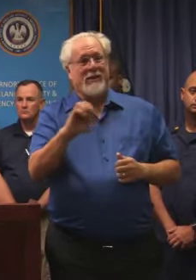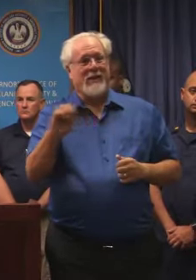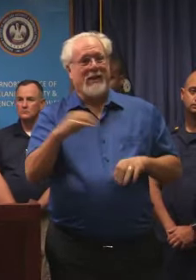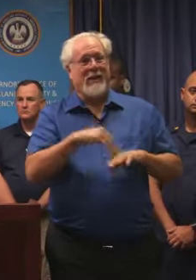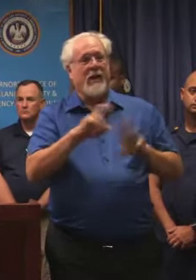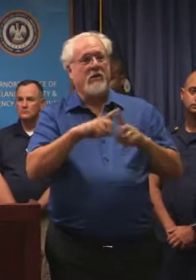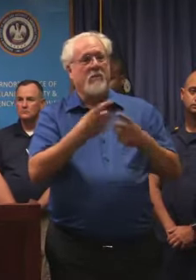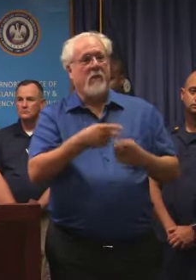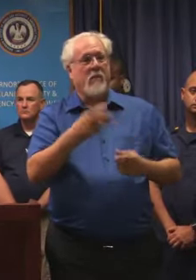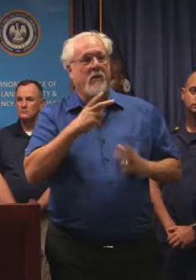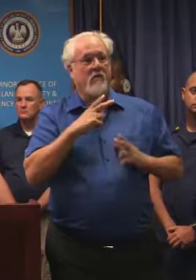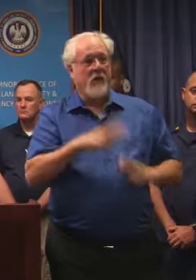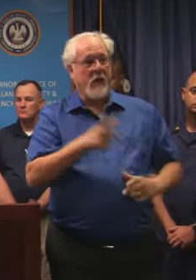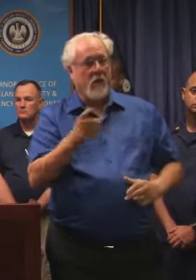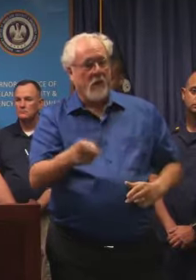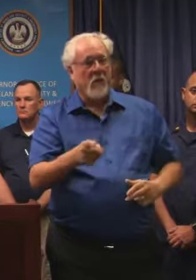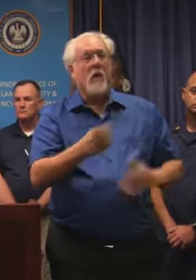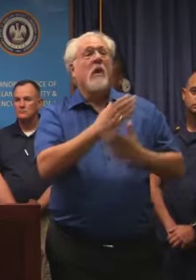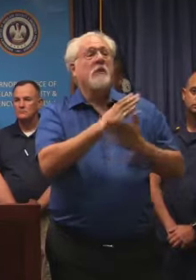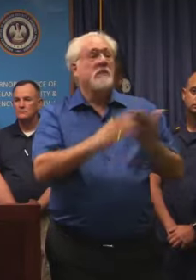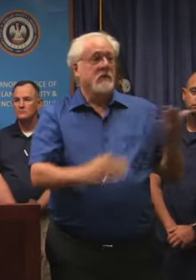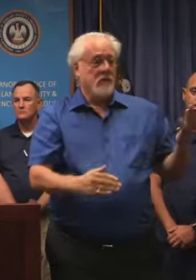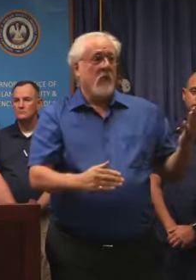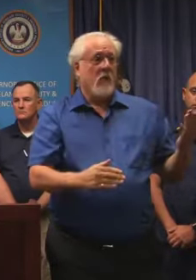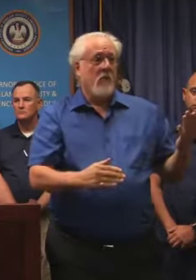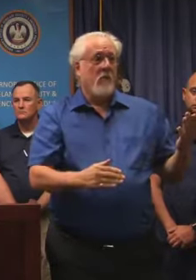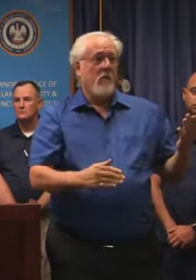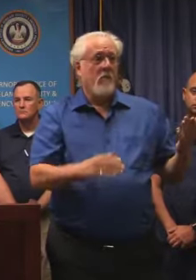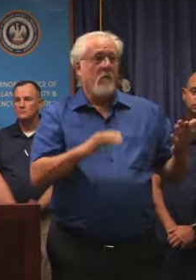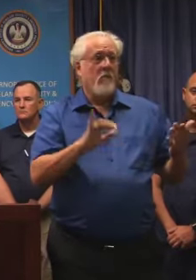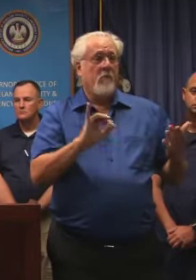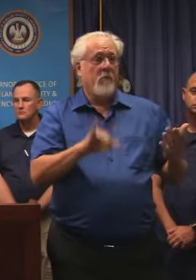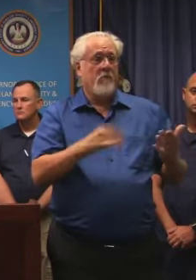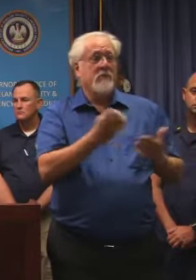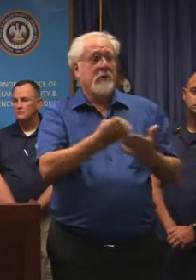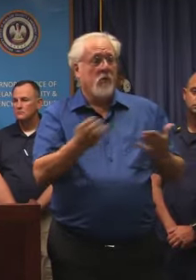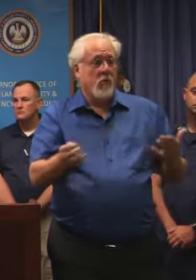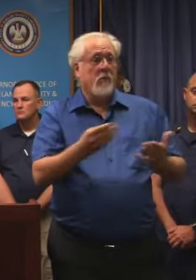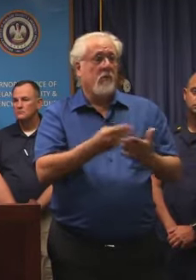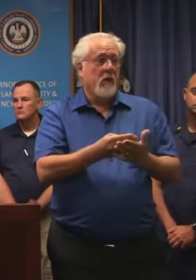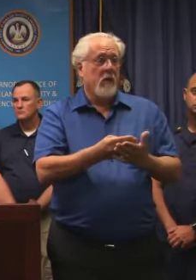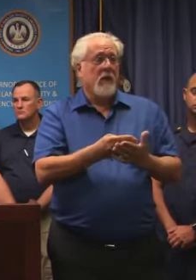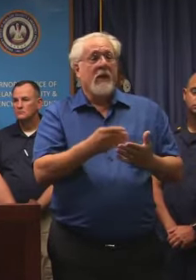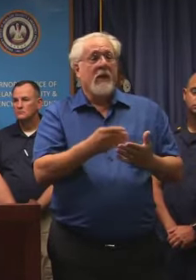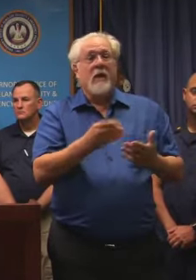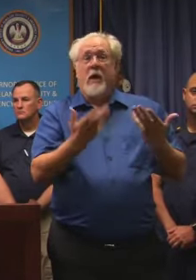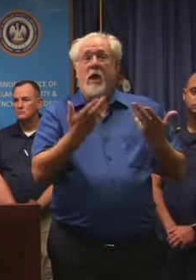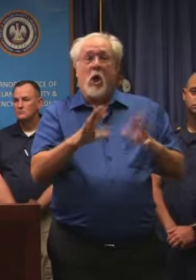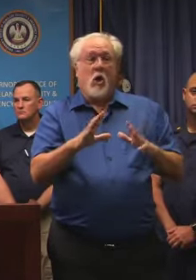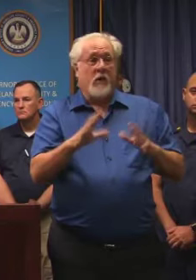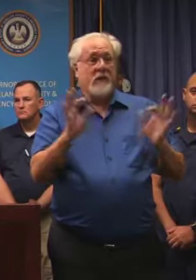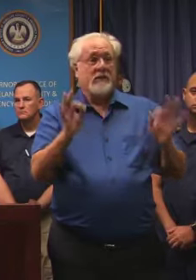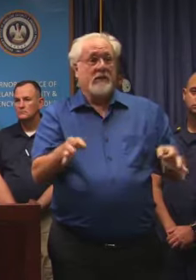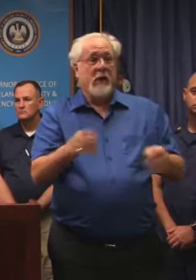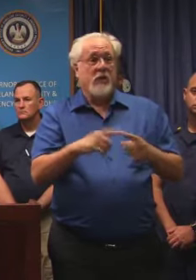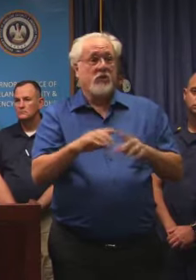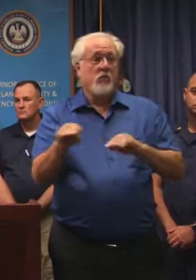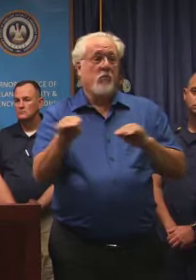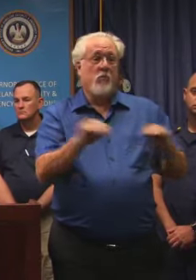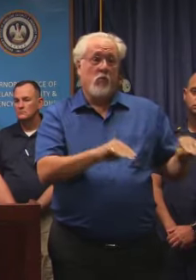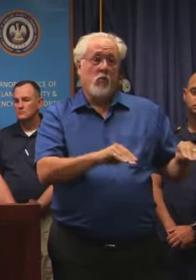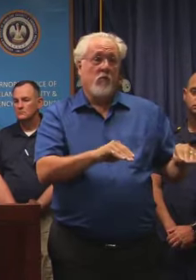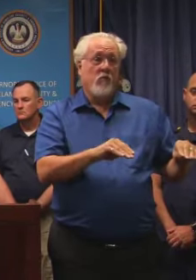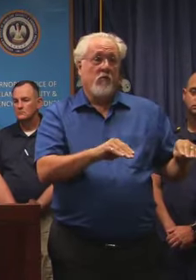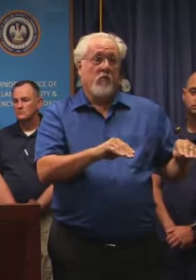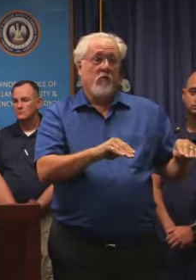of Health. Some of those assets, and the reason I'm going to ask Bill to come is they may have already made a decision to move some of